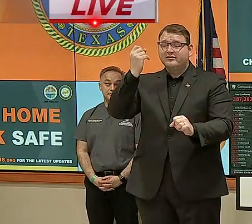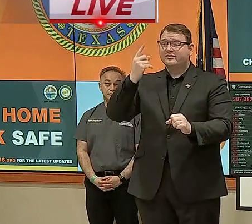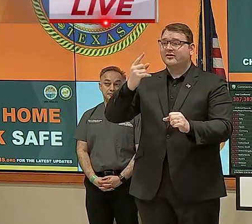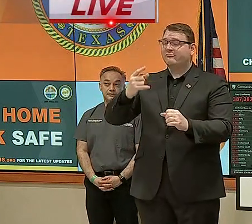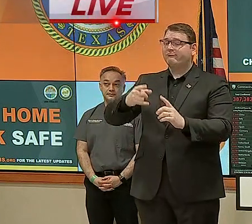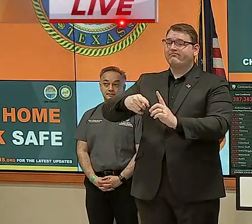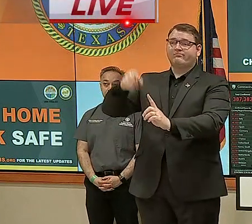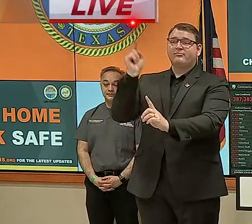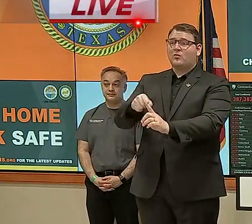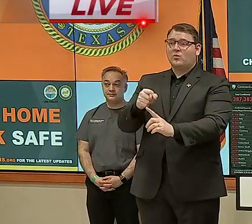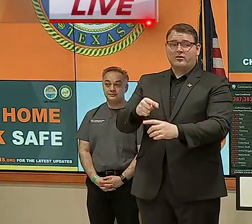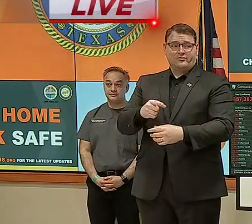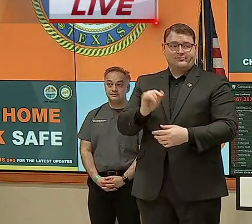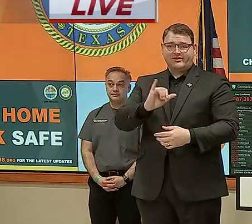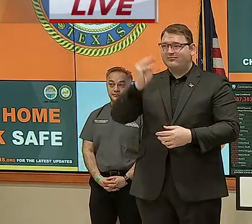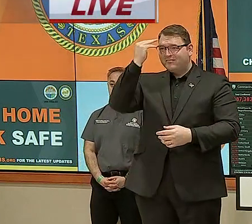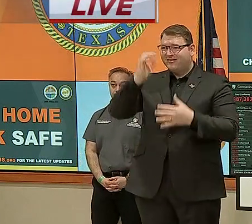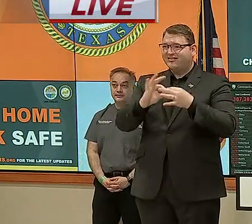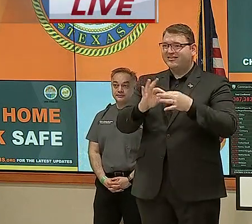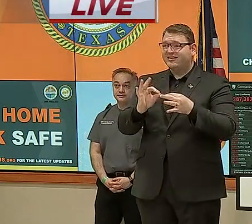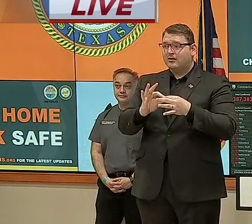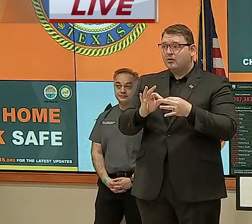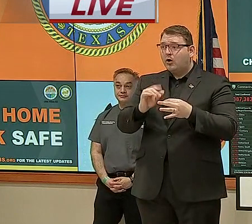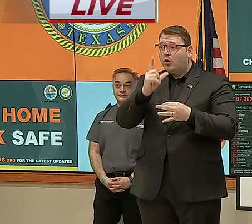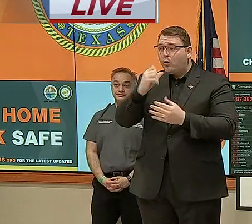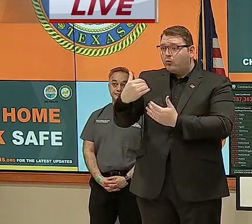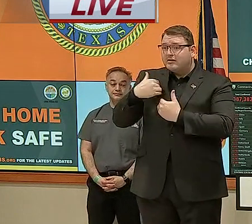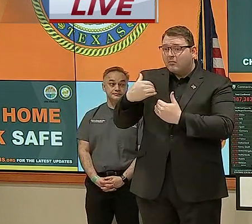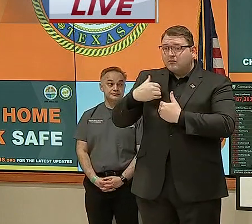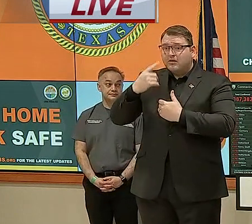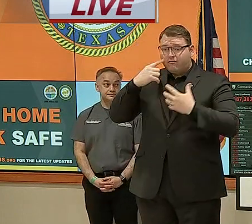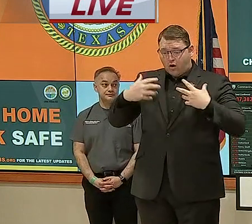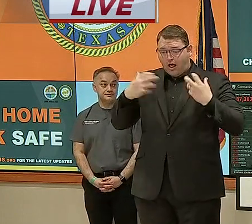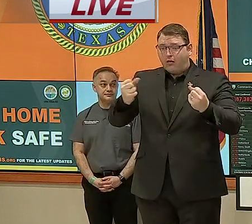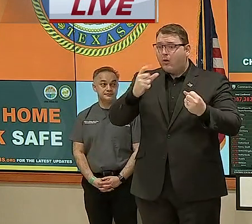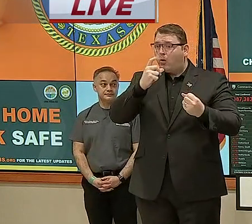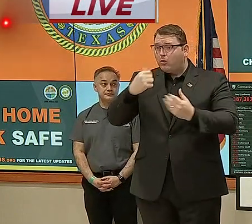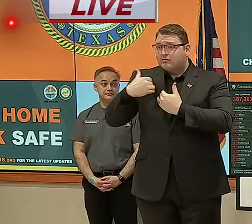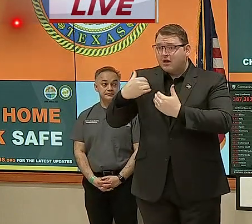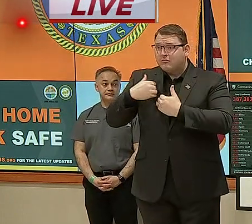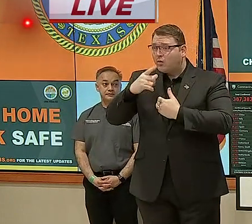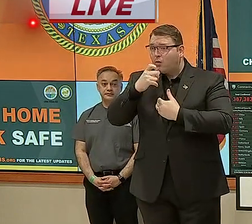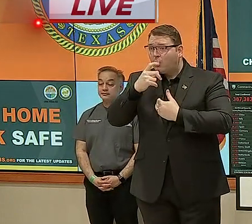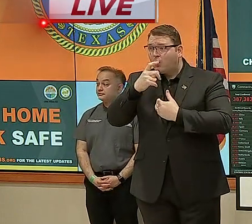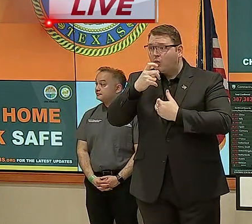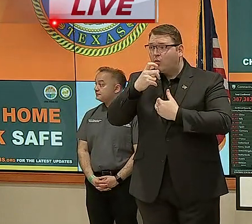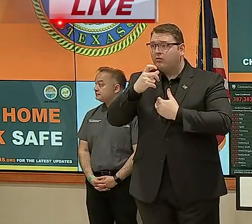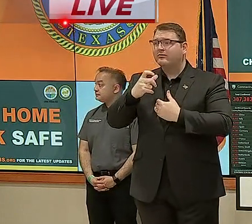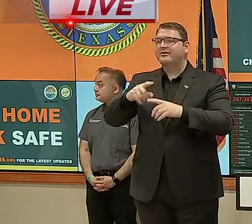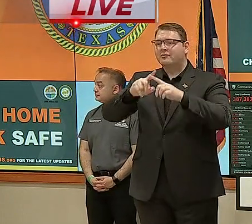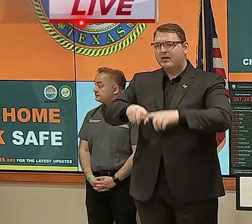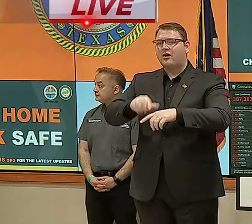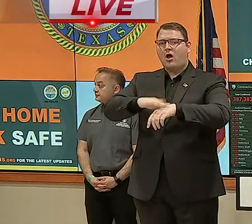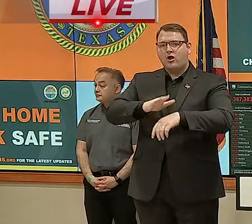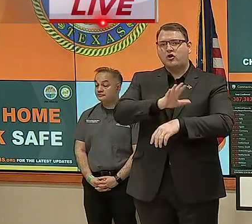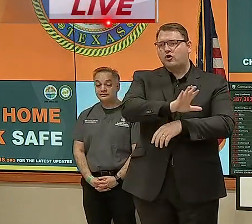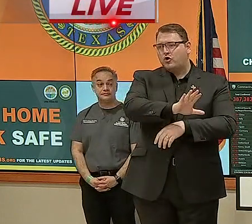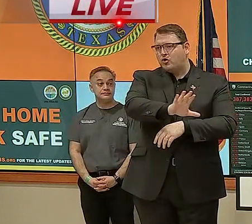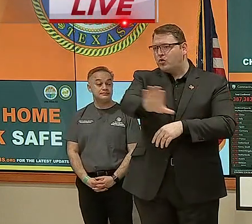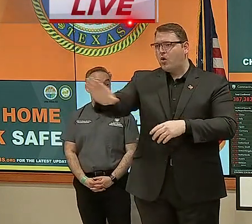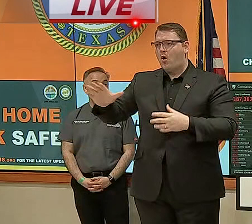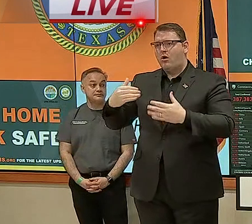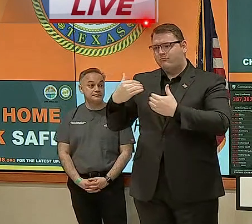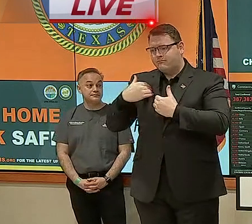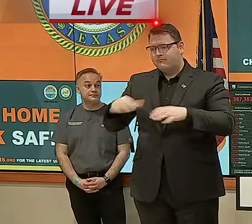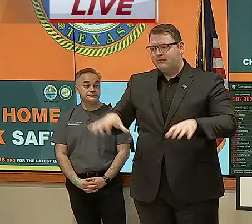everybody's health is in each other's hands. Could you repeat that in Spanish as well, si. Please? Me han preguntado